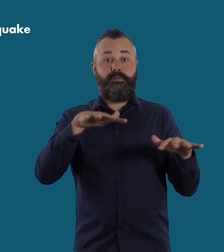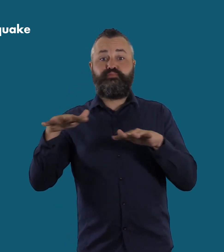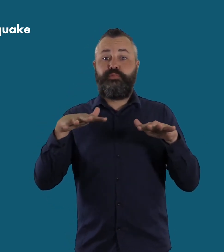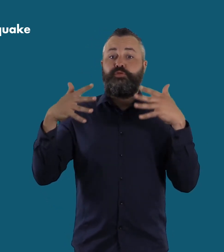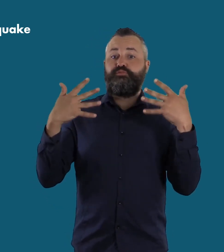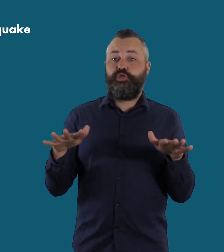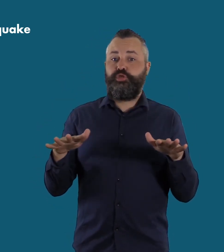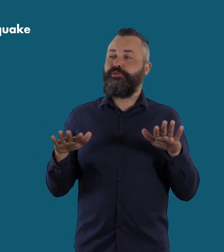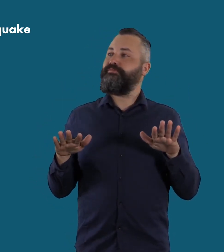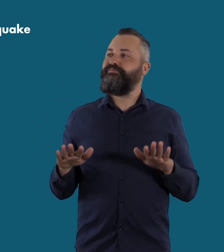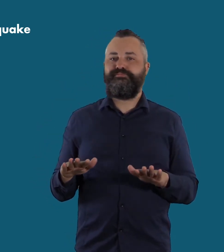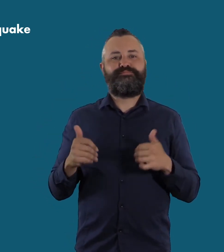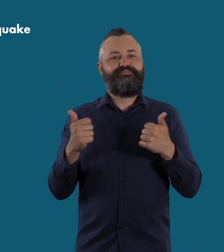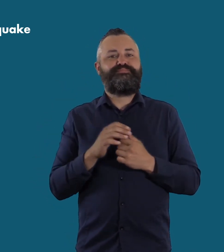Expect aftershocks.